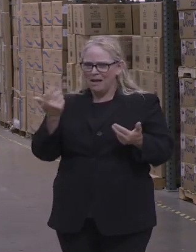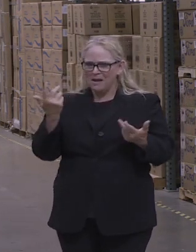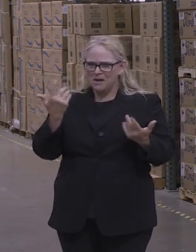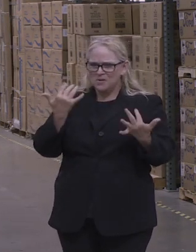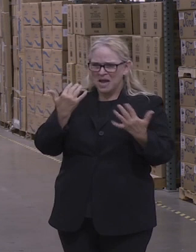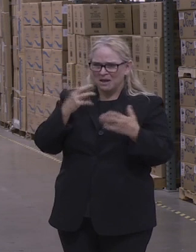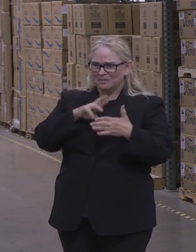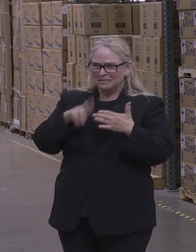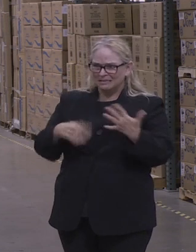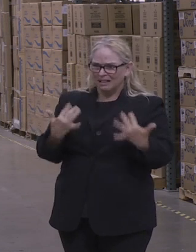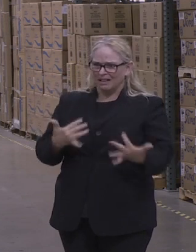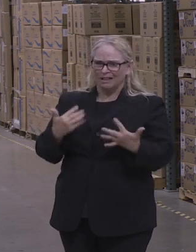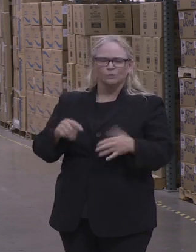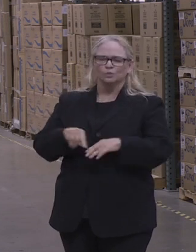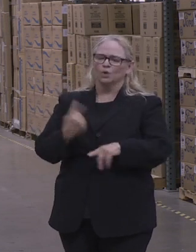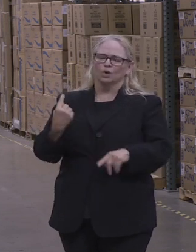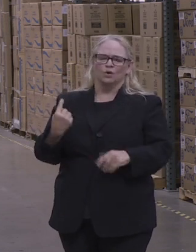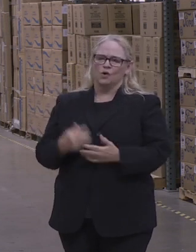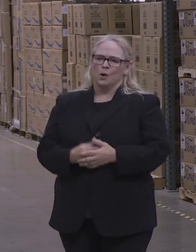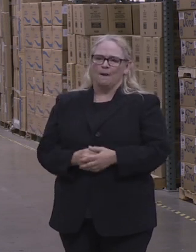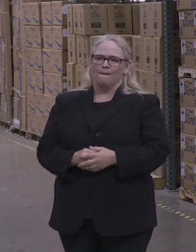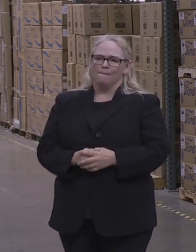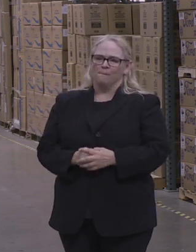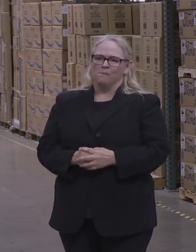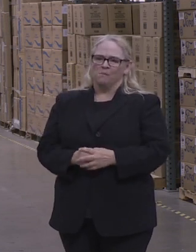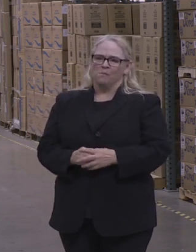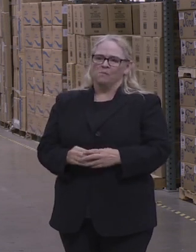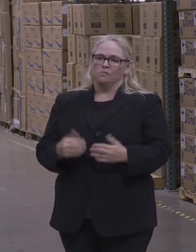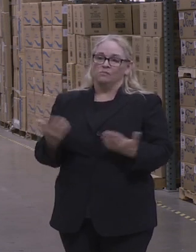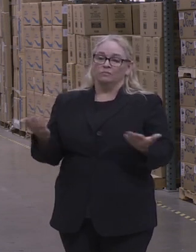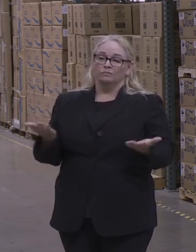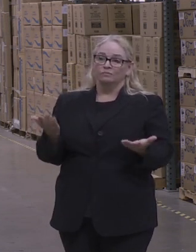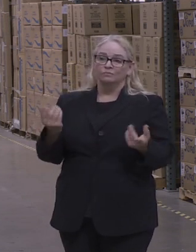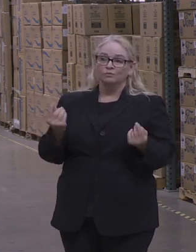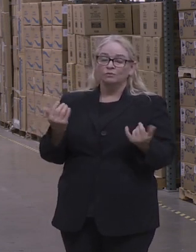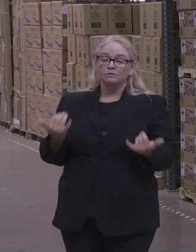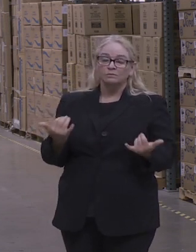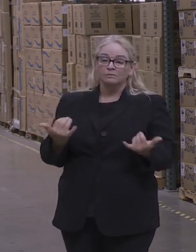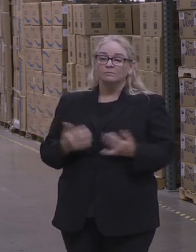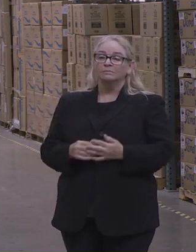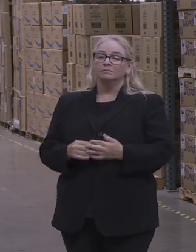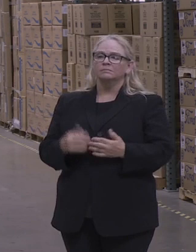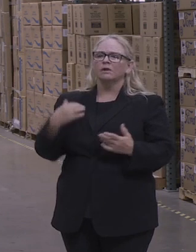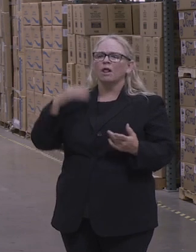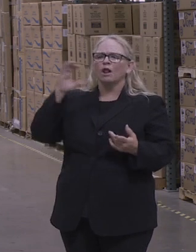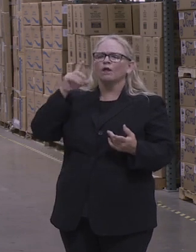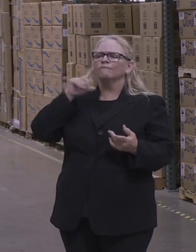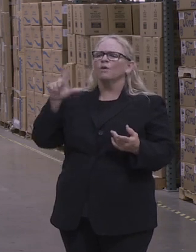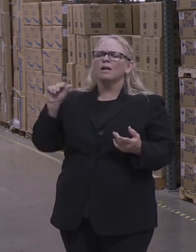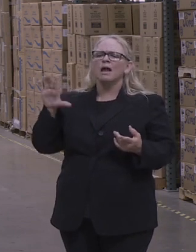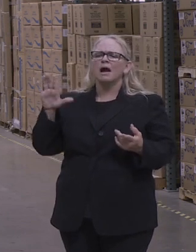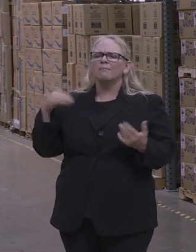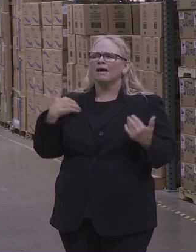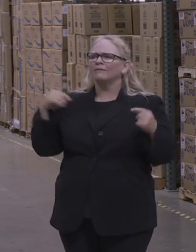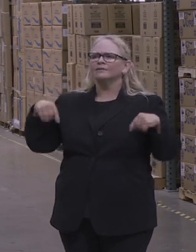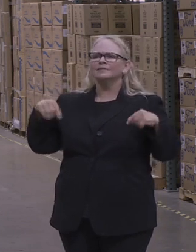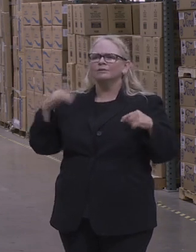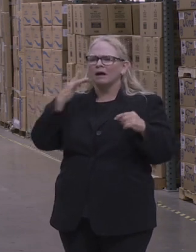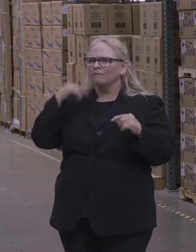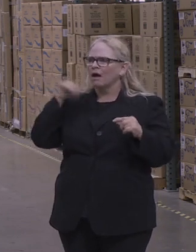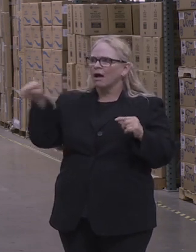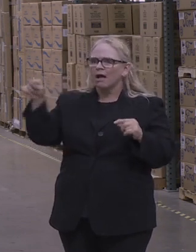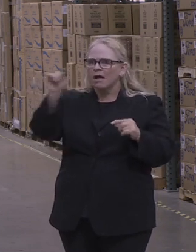what California has done through the testing task force is look where we have lab capacity. So this is not about collecting the tests,